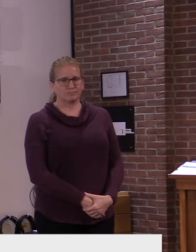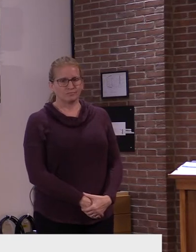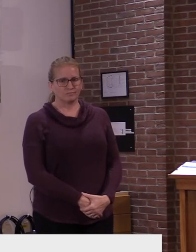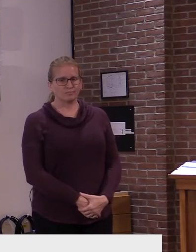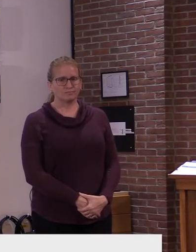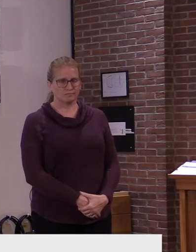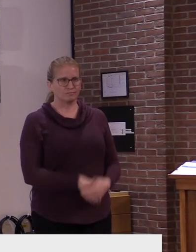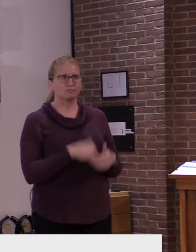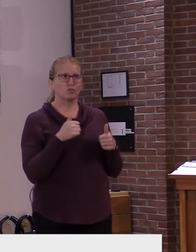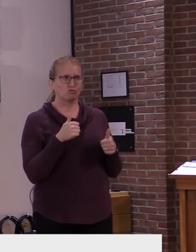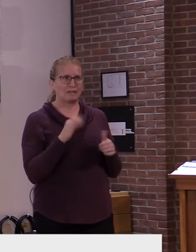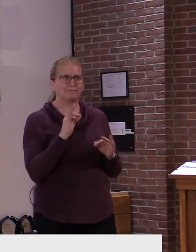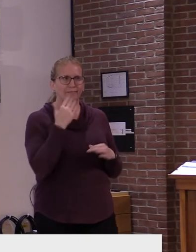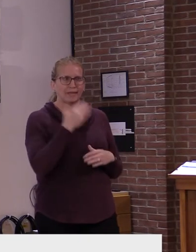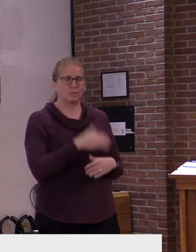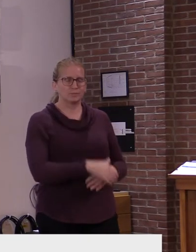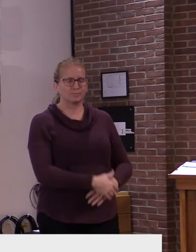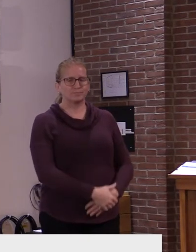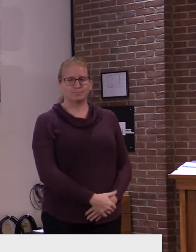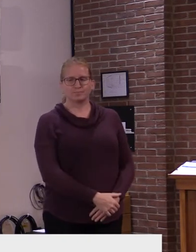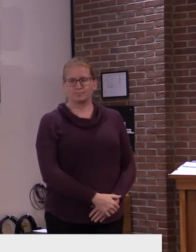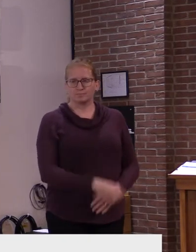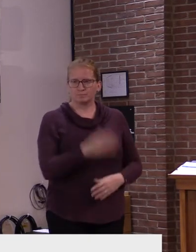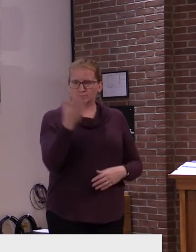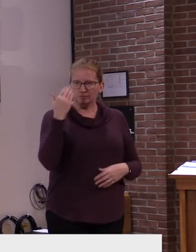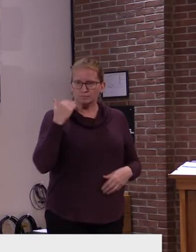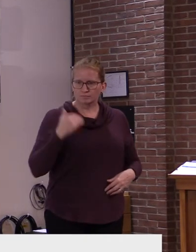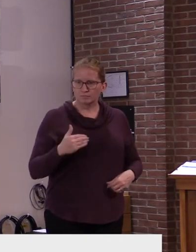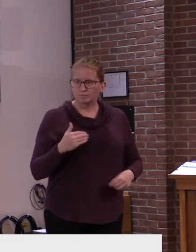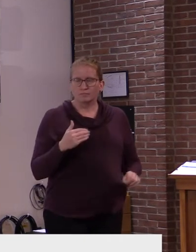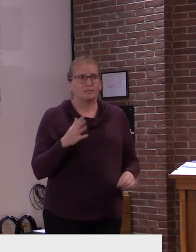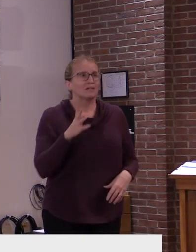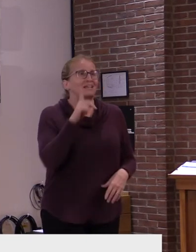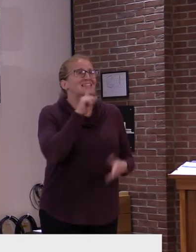great. Thank you, Mike. Senator, this is Secretary Young.